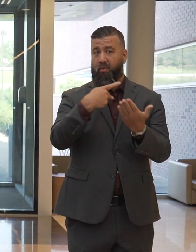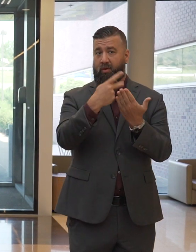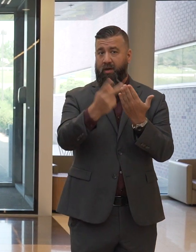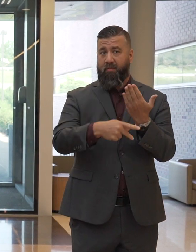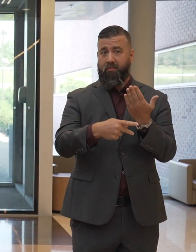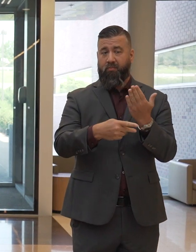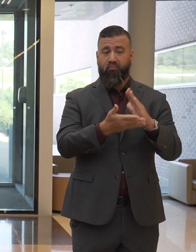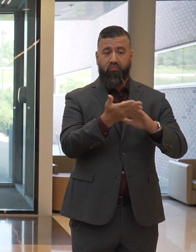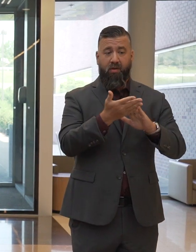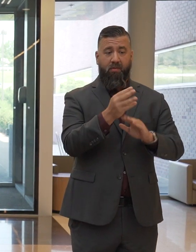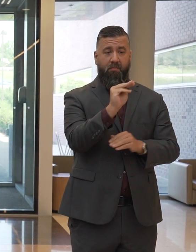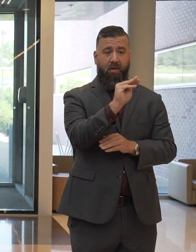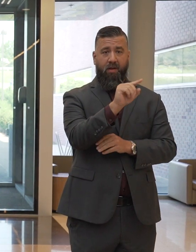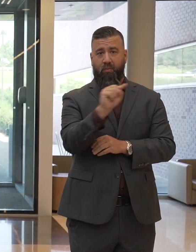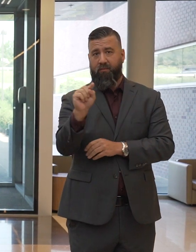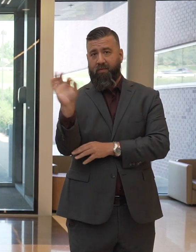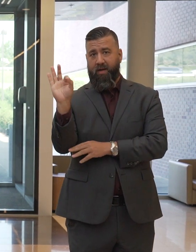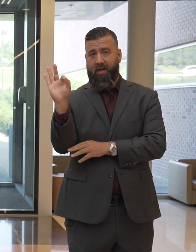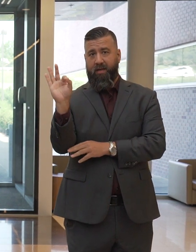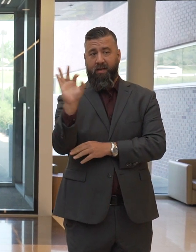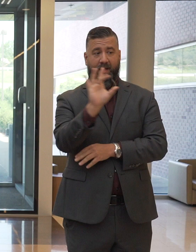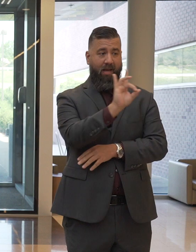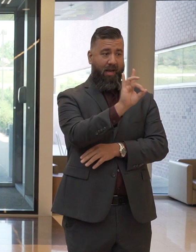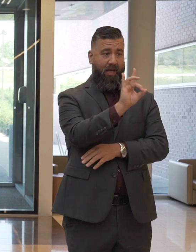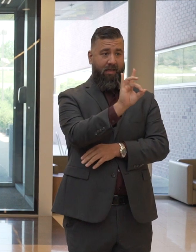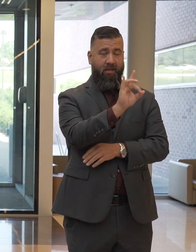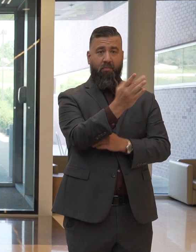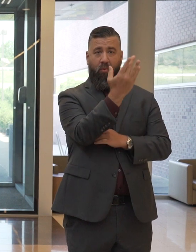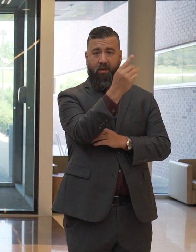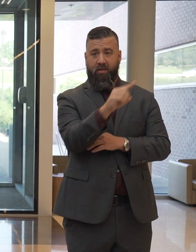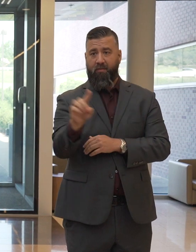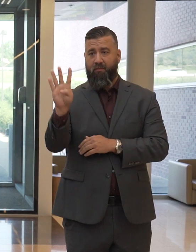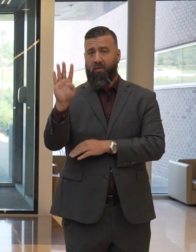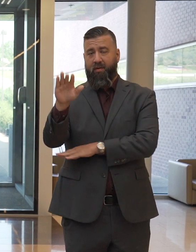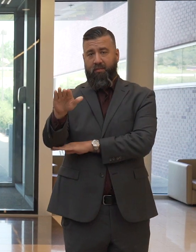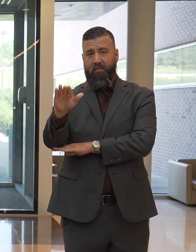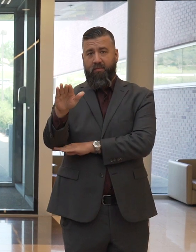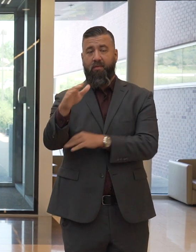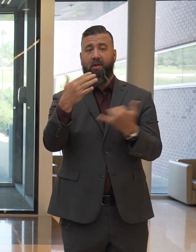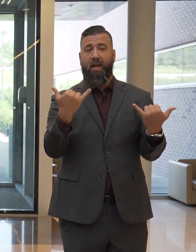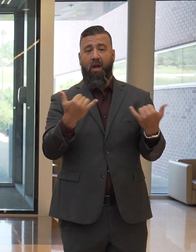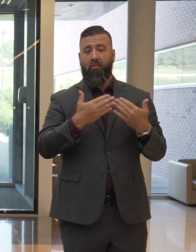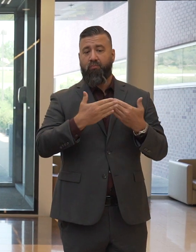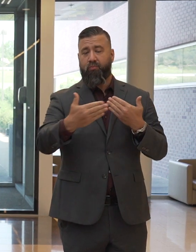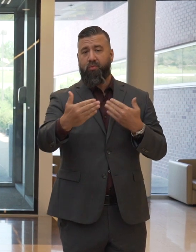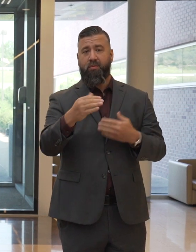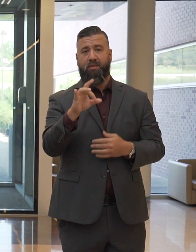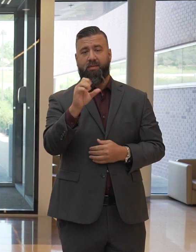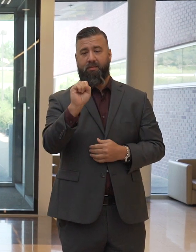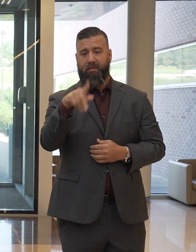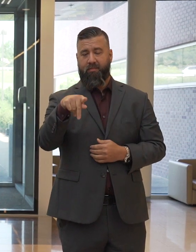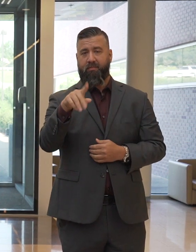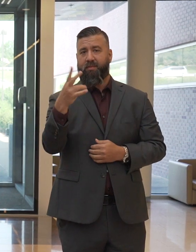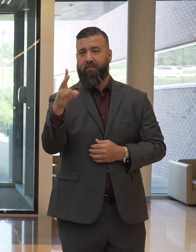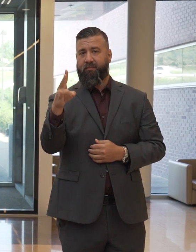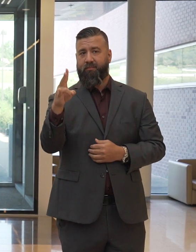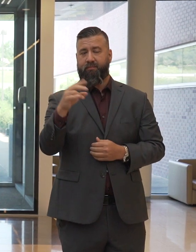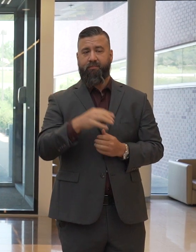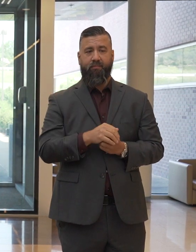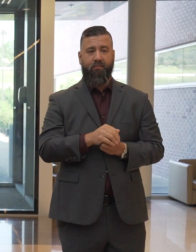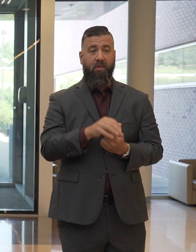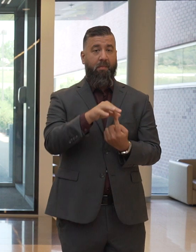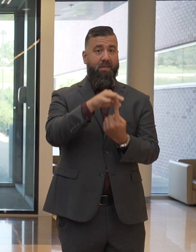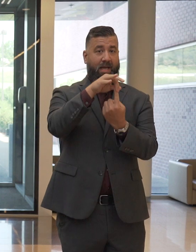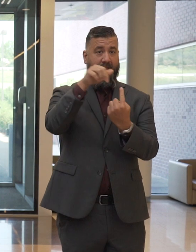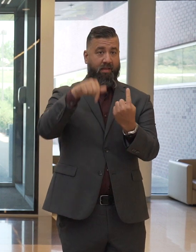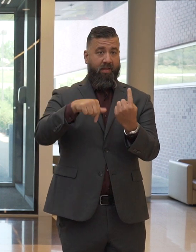will run Monday through Friday, 8 a.m. to 4 p.m., now through September 17th. Besides this health